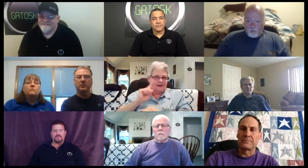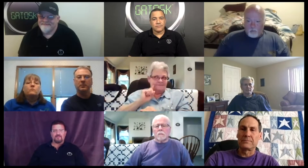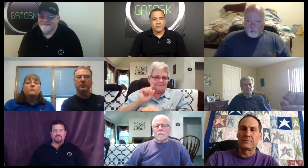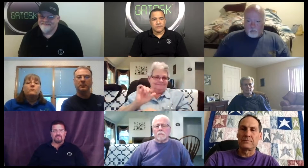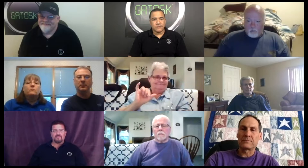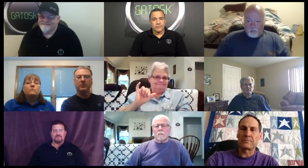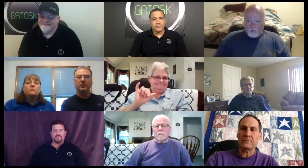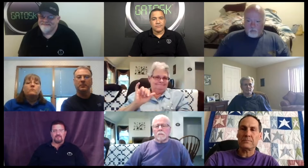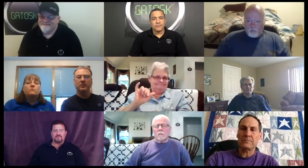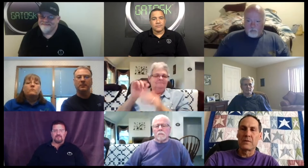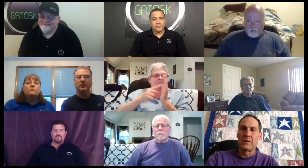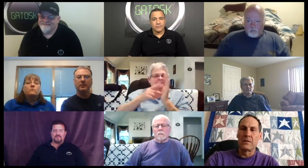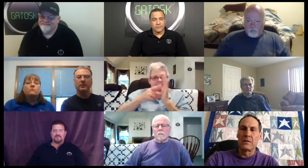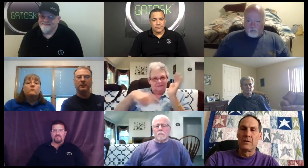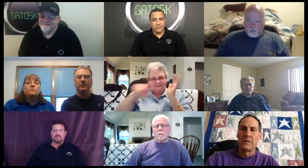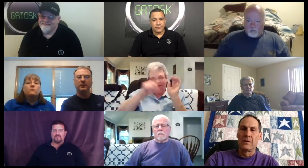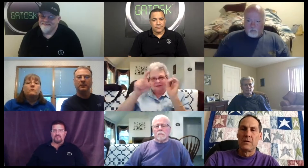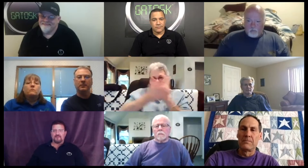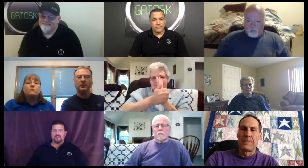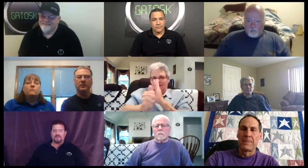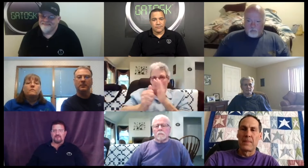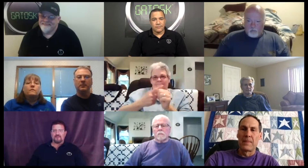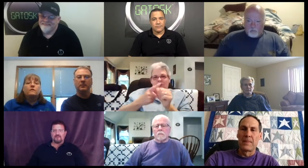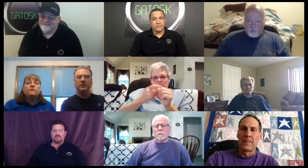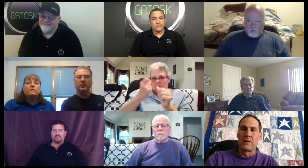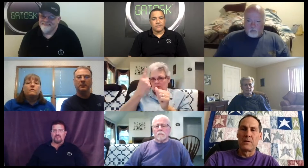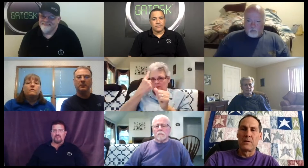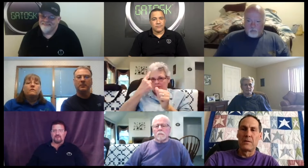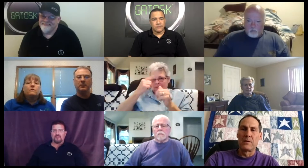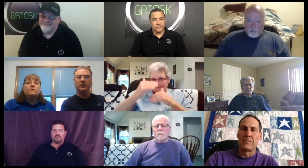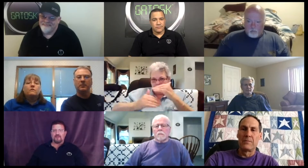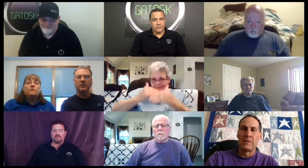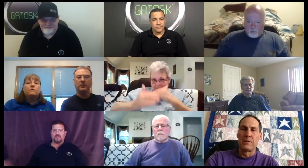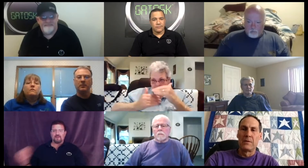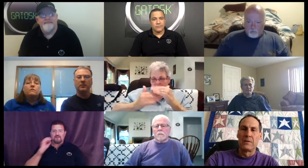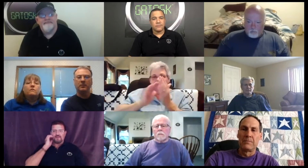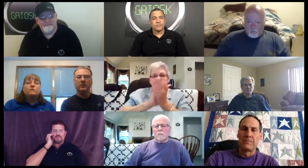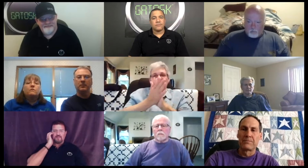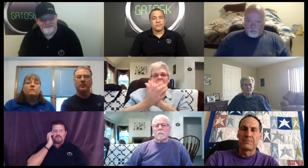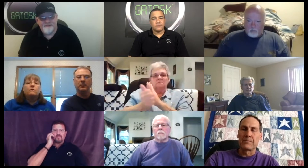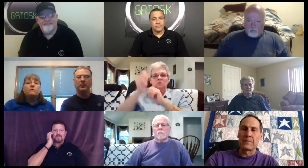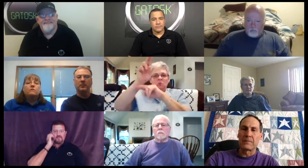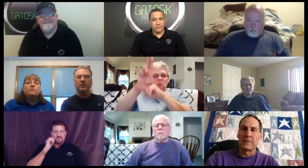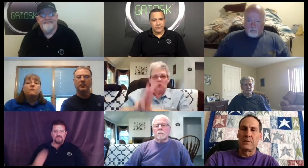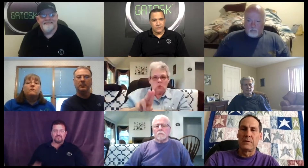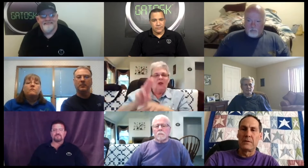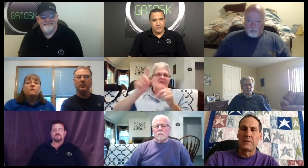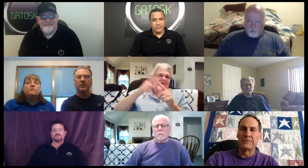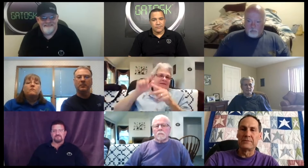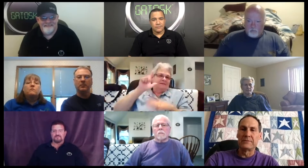wonder about other people that if they try to use this system. So they need to become skilled and understand some of the steps. And once they get used to